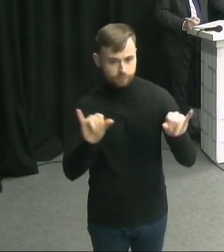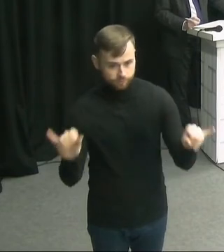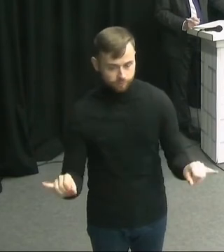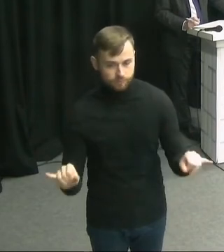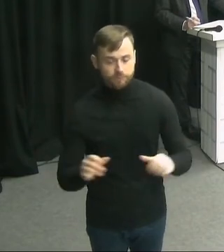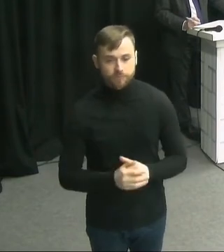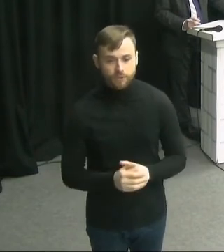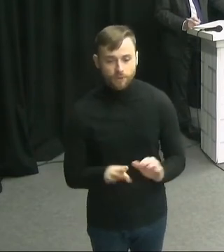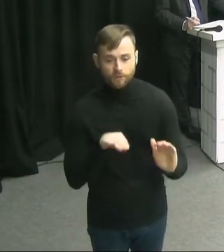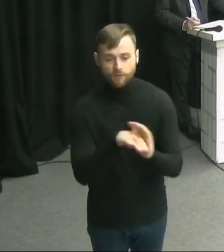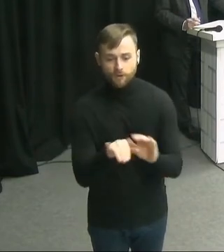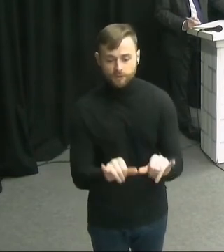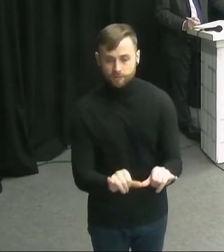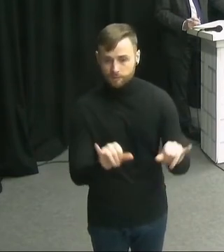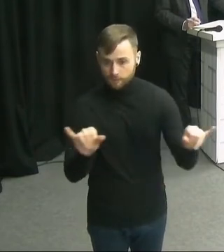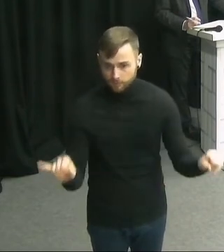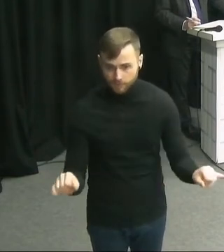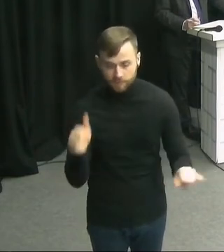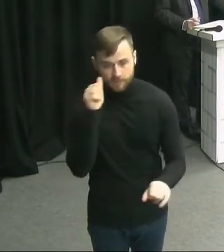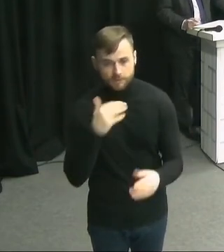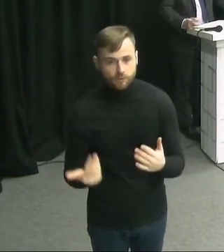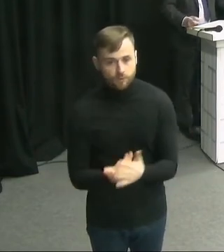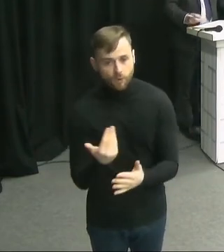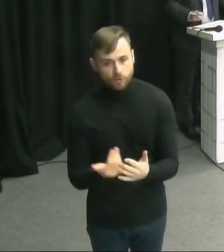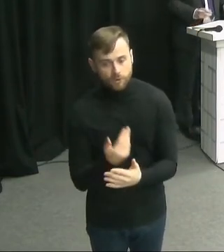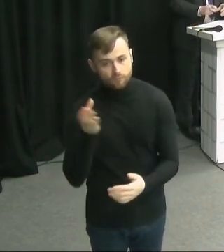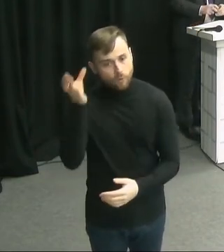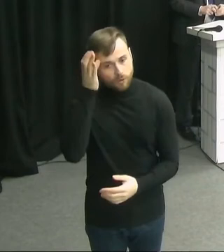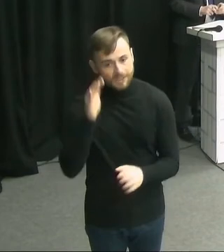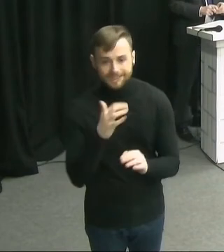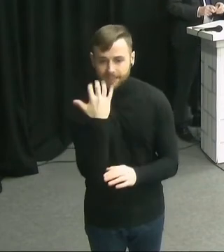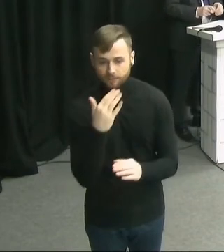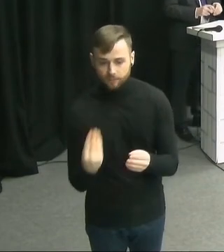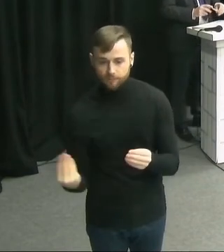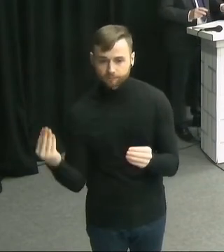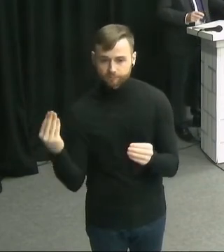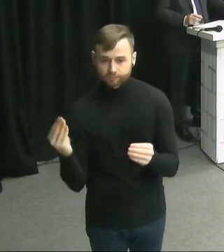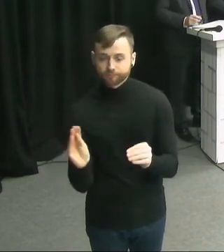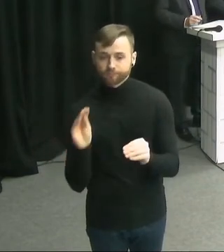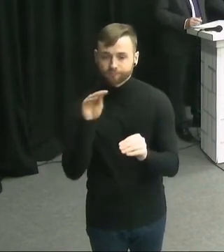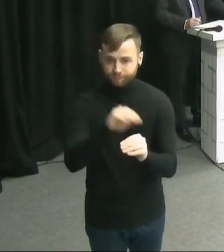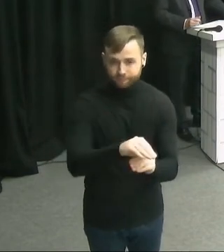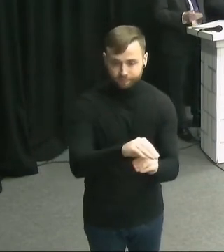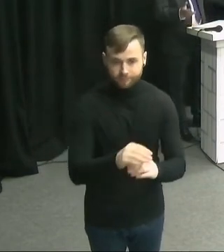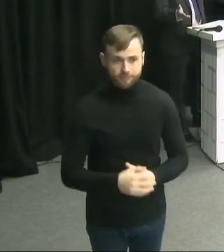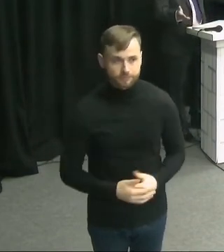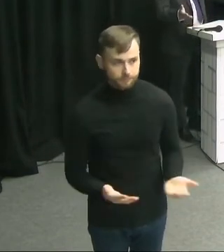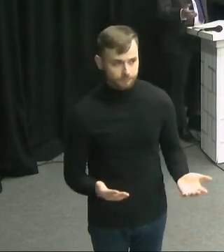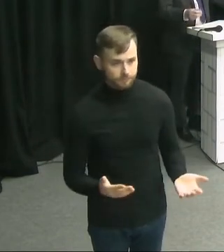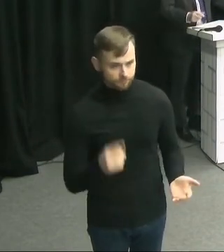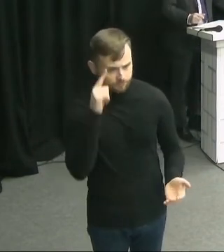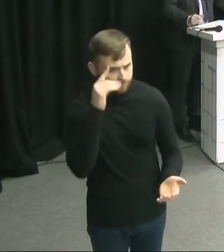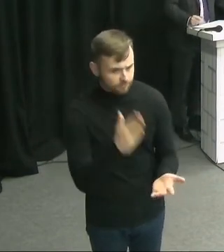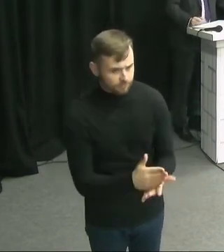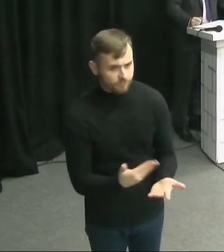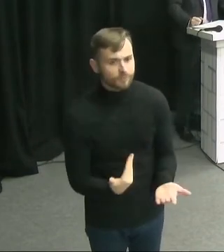of students. I will improve the accessibility of the scientific literature in the Vilnius University. I will